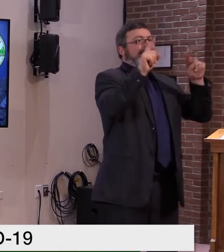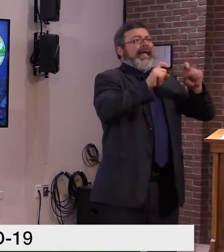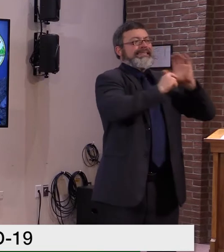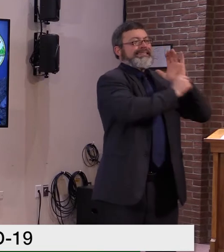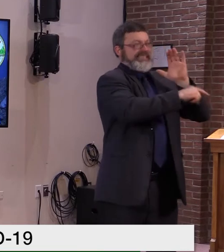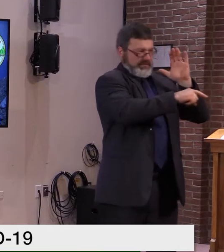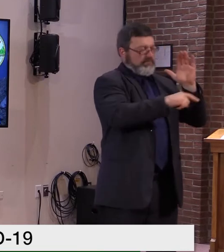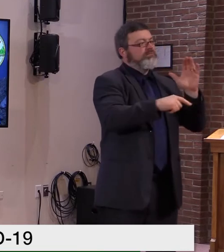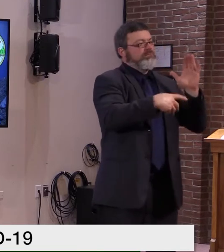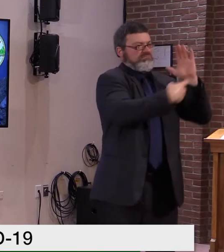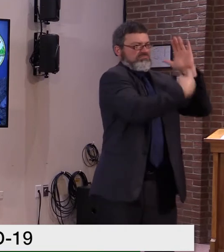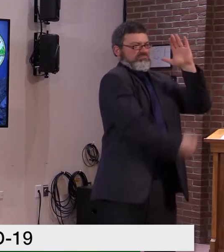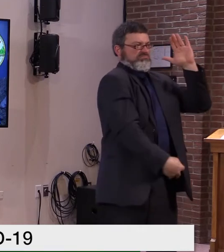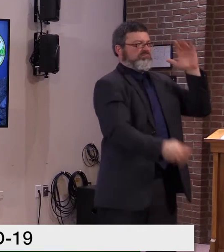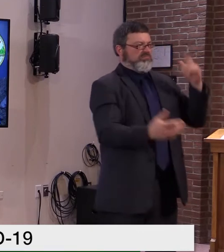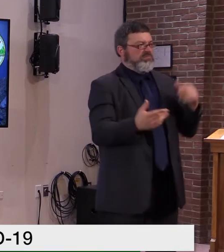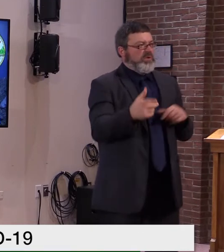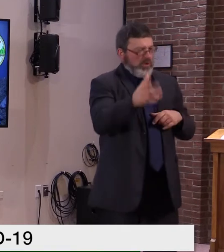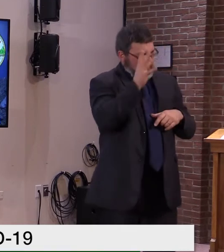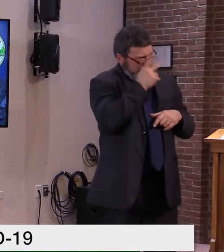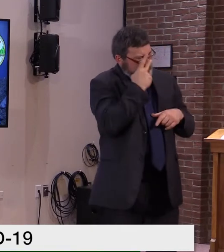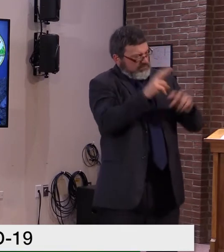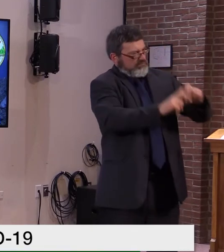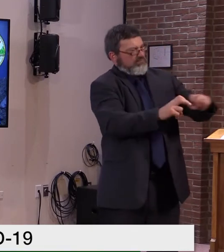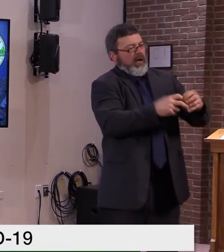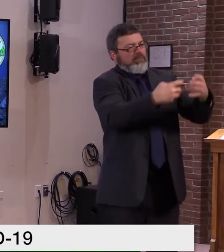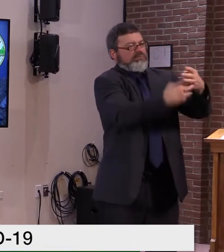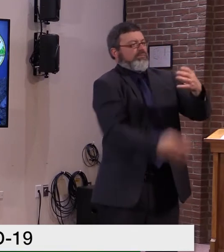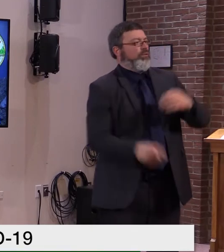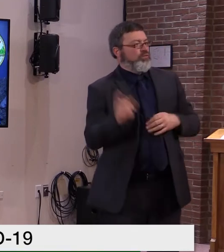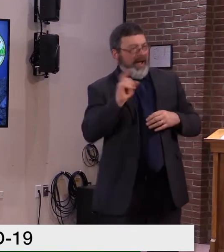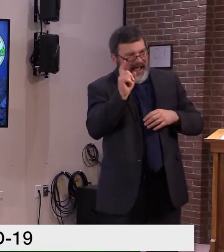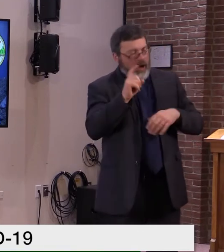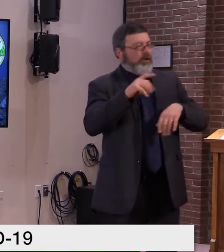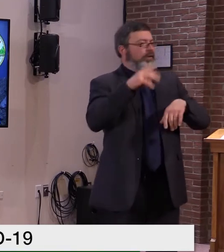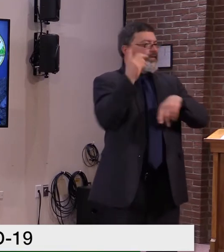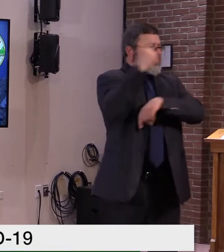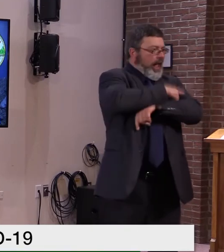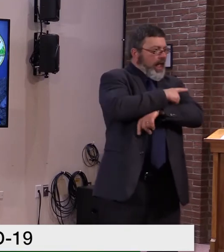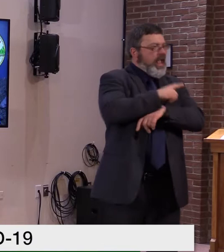healthvermont.gov/COVID-19/testing for more information. There is also